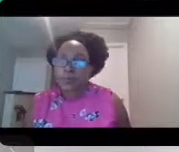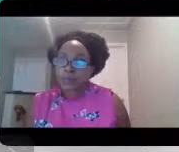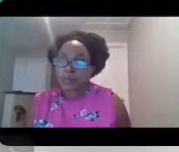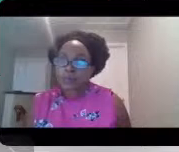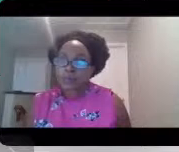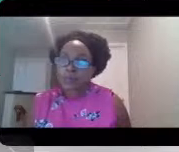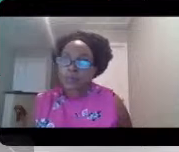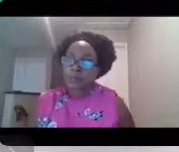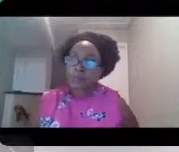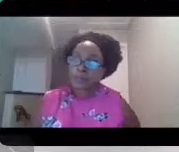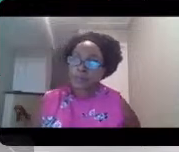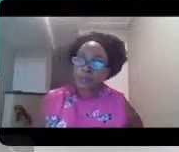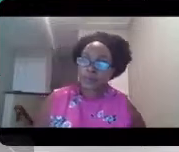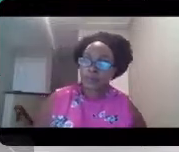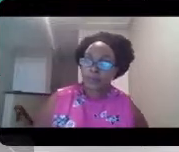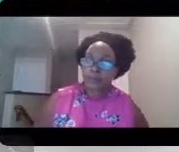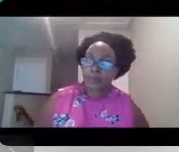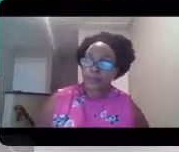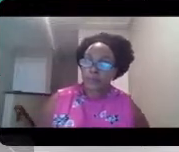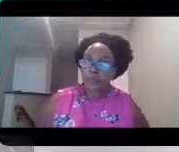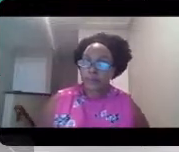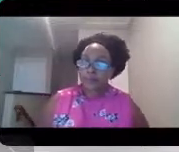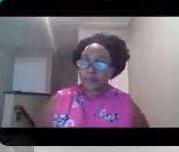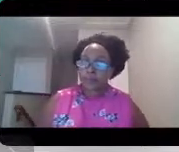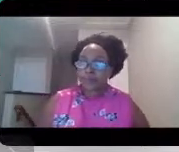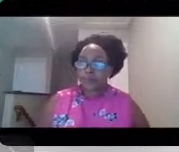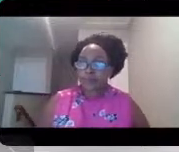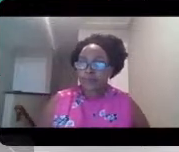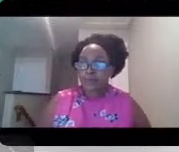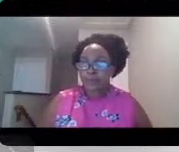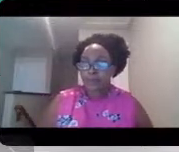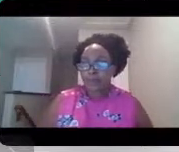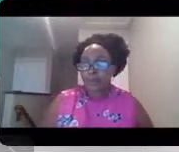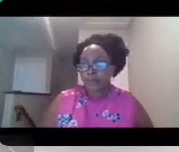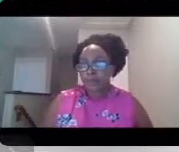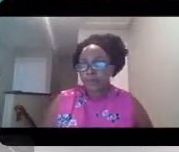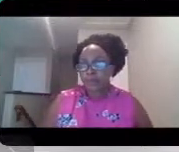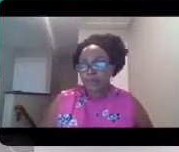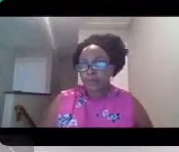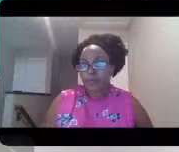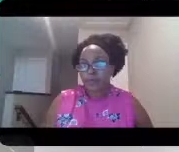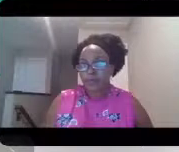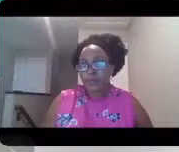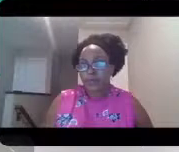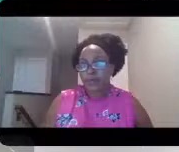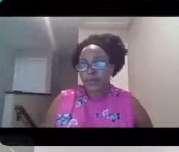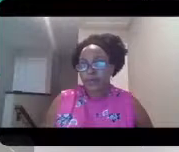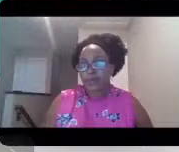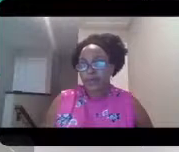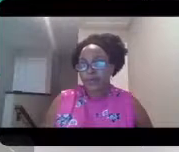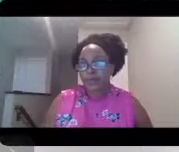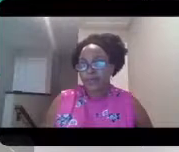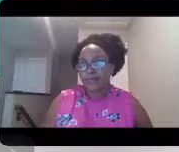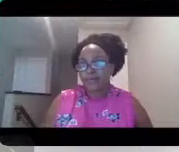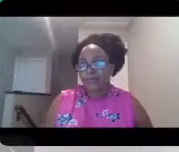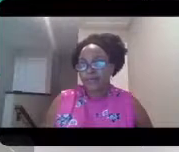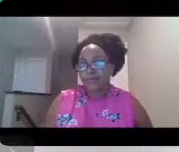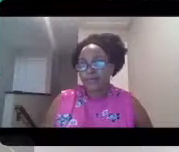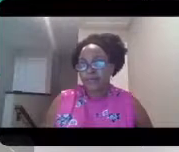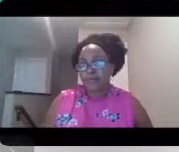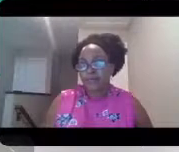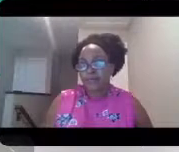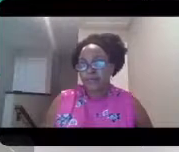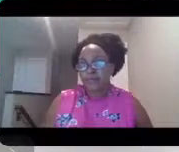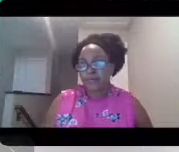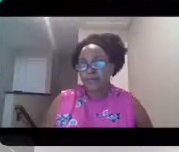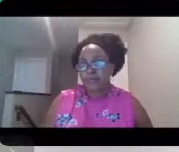children, for the makers of our new workforce, for the creators of our